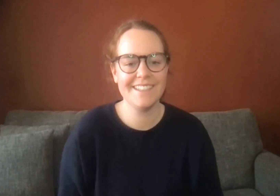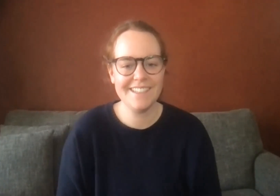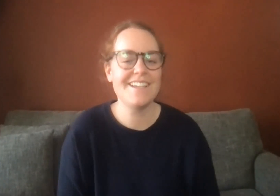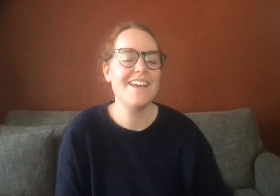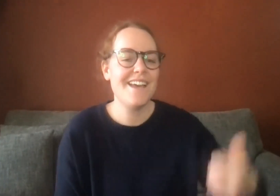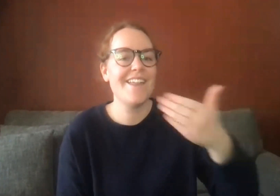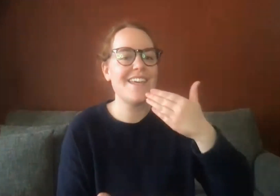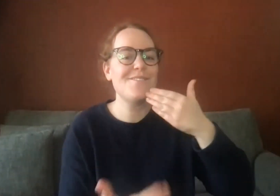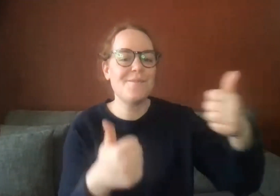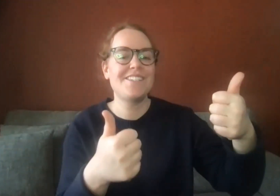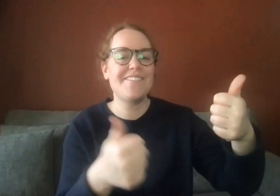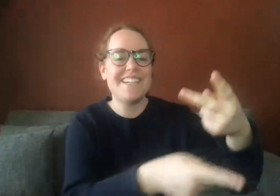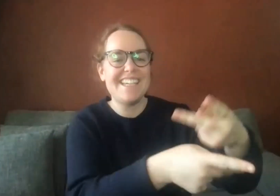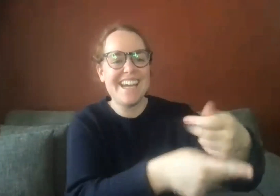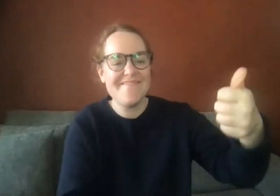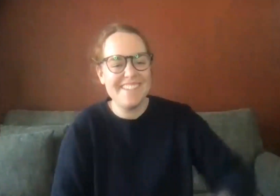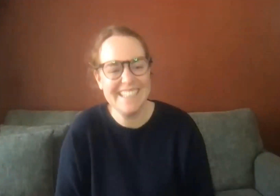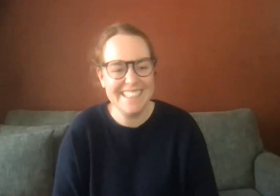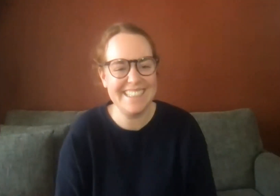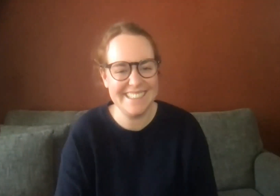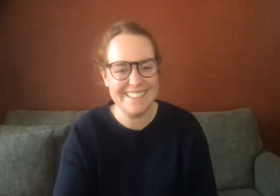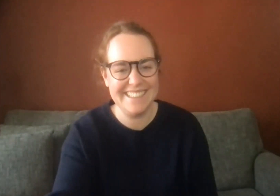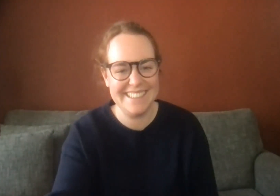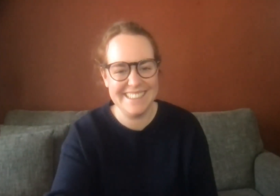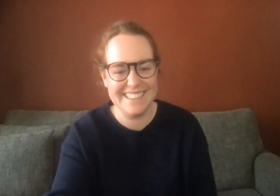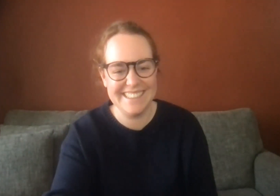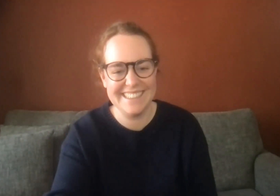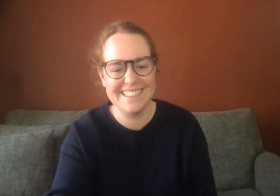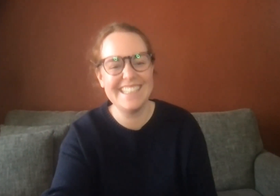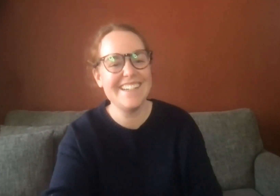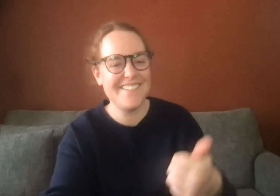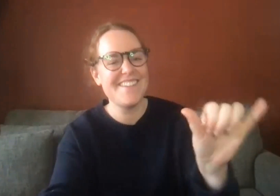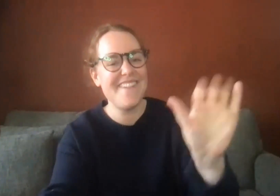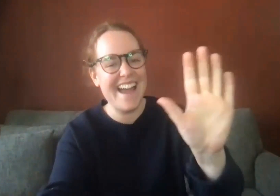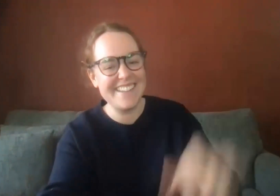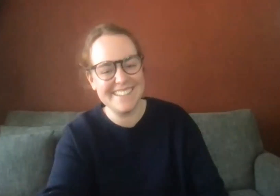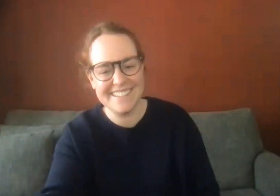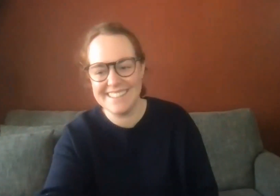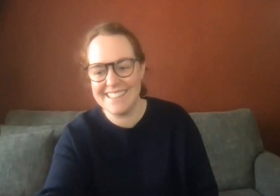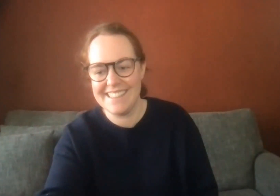Thank you so much, Stephanie. Take care. Thanks, Emily. Take care. Bye-bye.